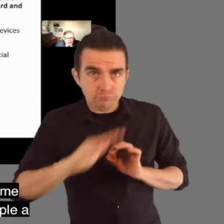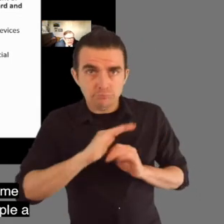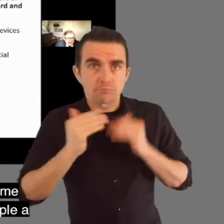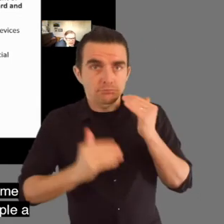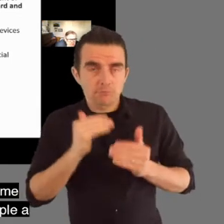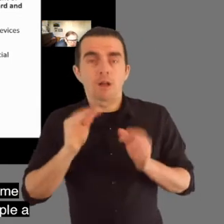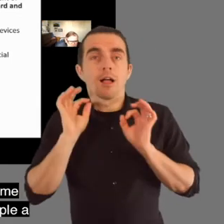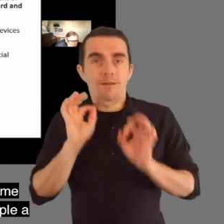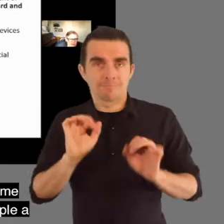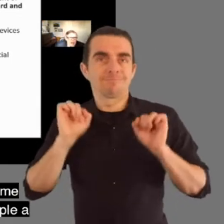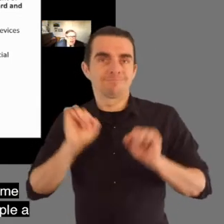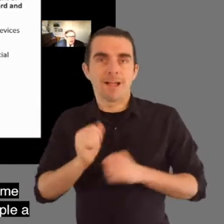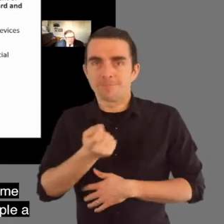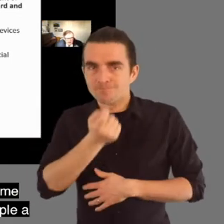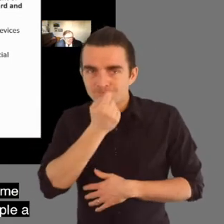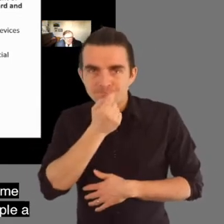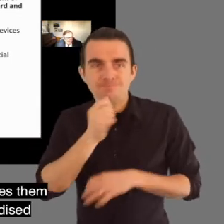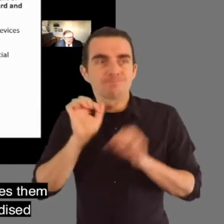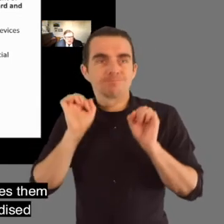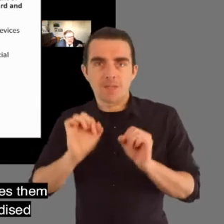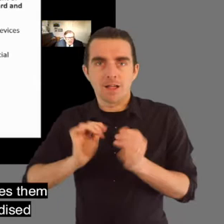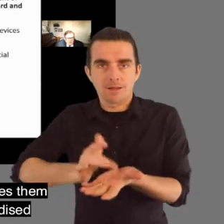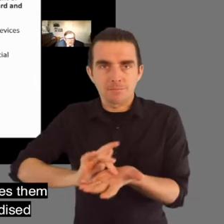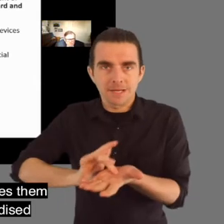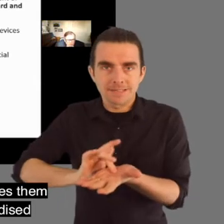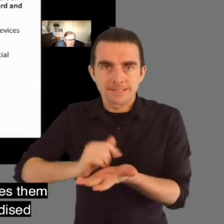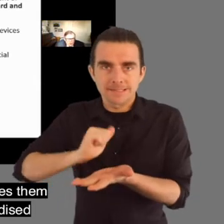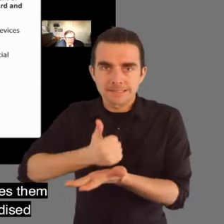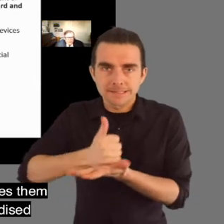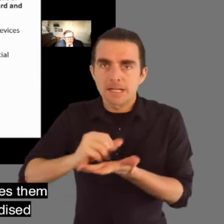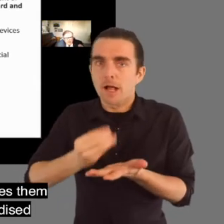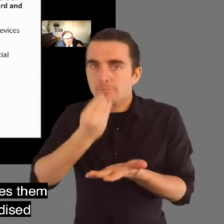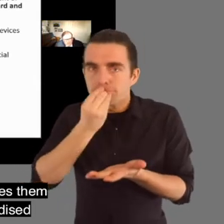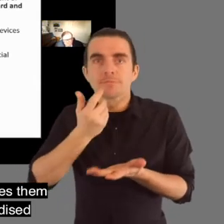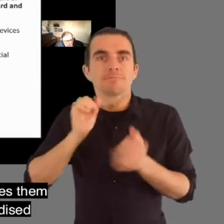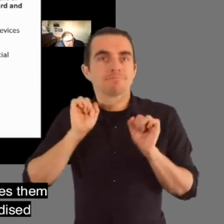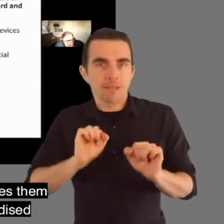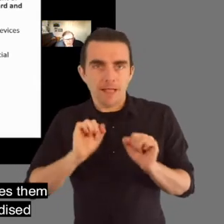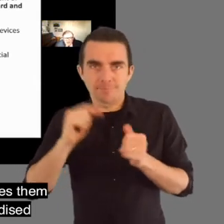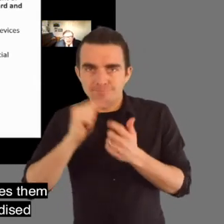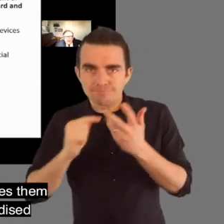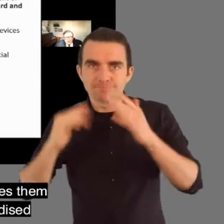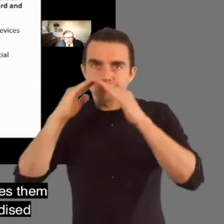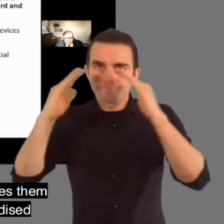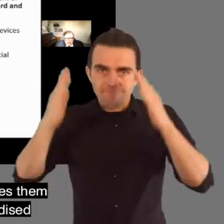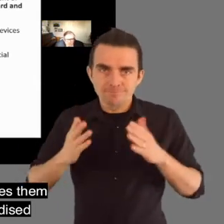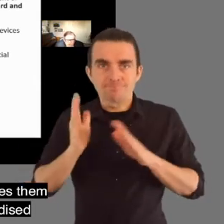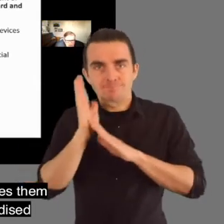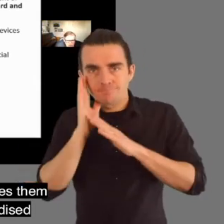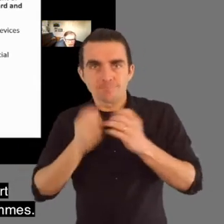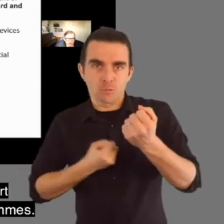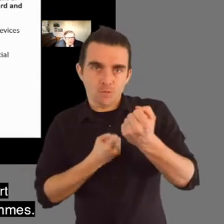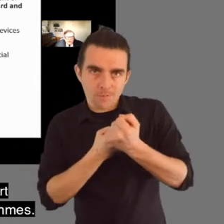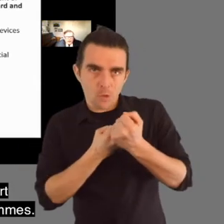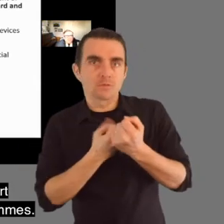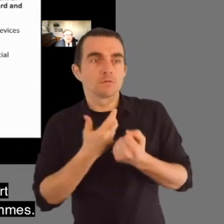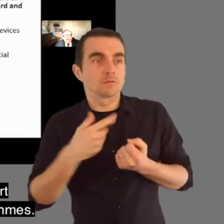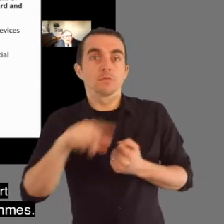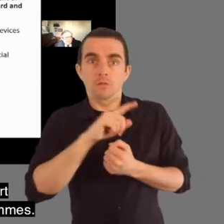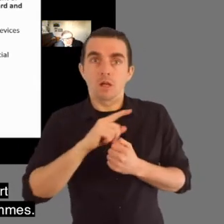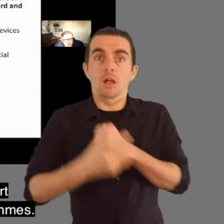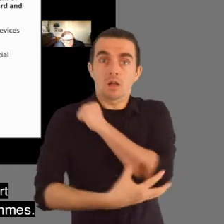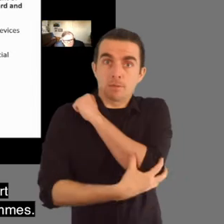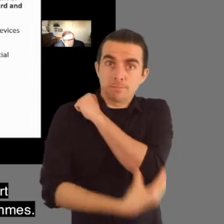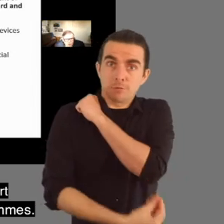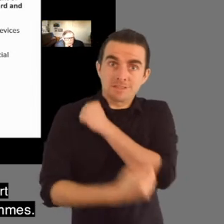that actually gives people a benefit. It gives them food, it gives them medicine, it gives them subsidized shelter, it